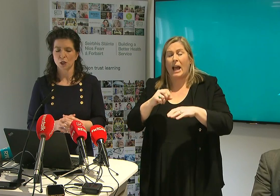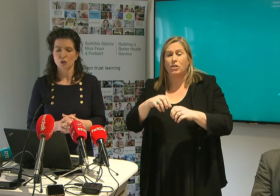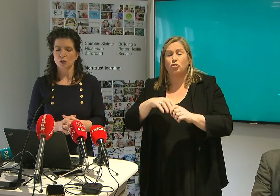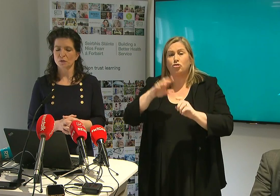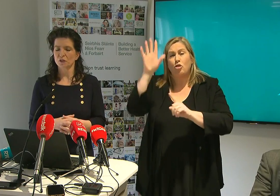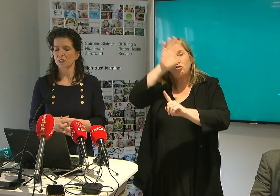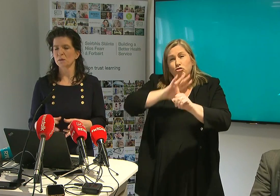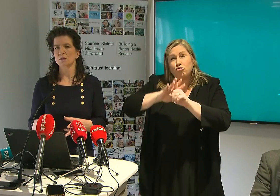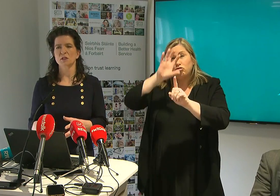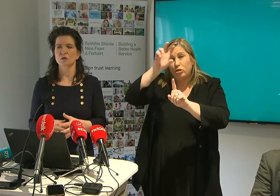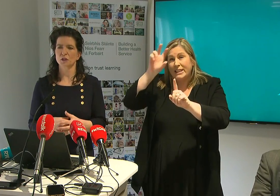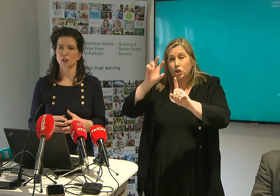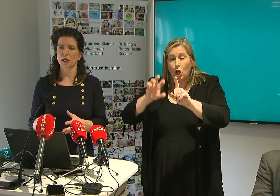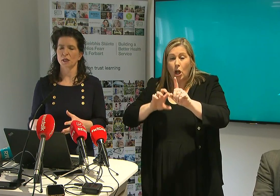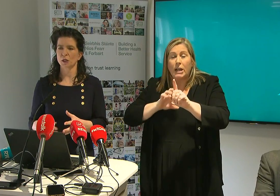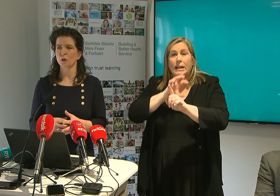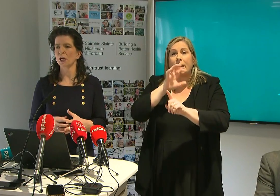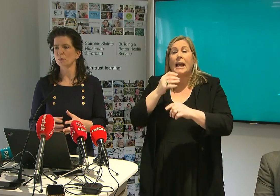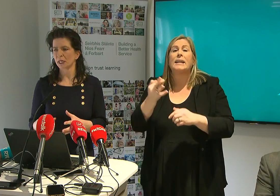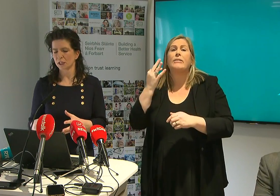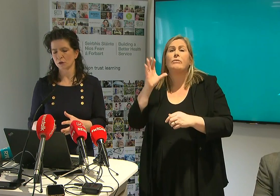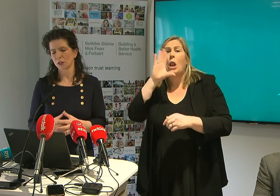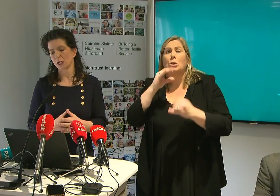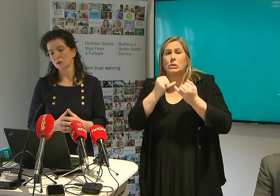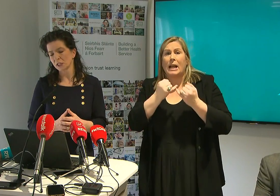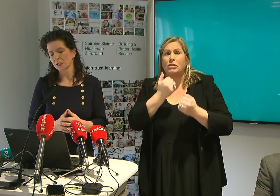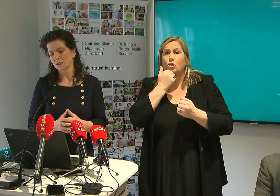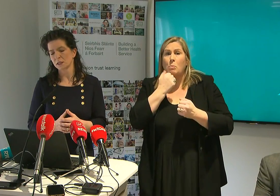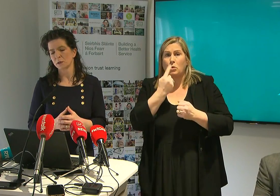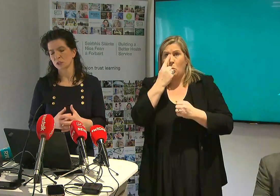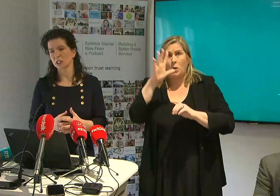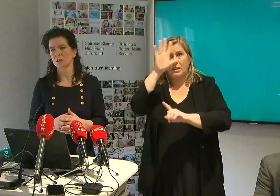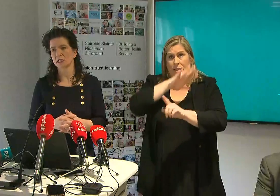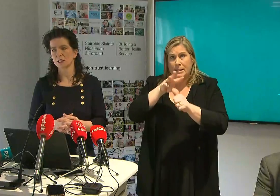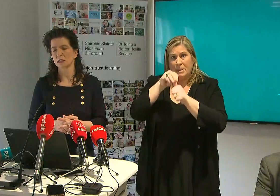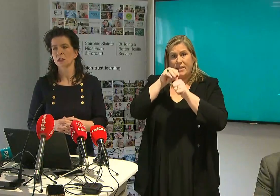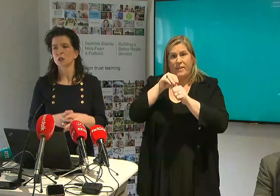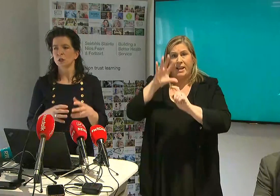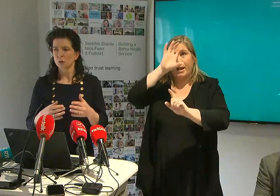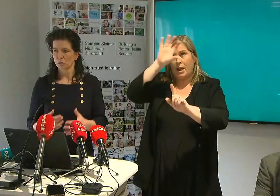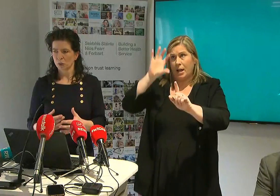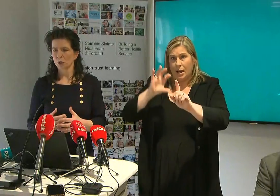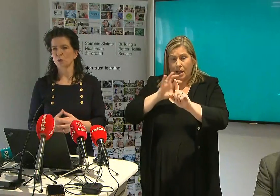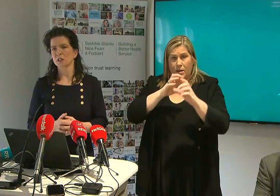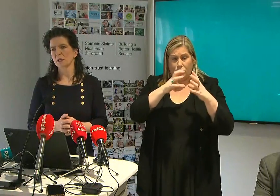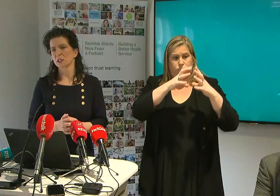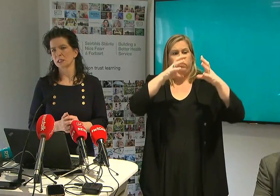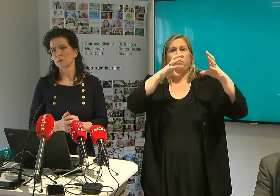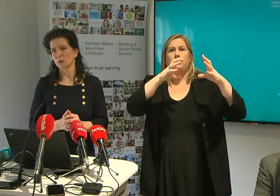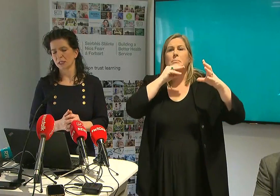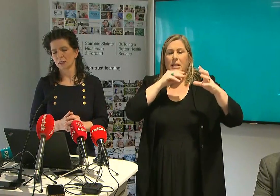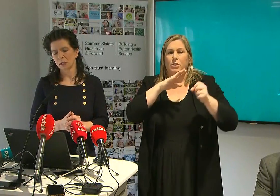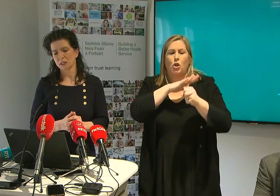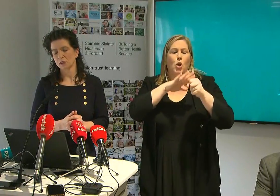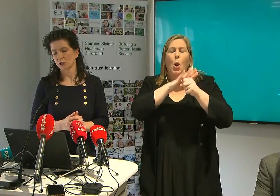regionally. So if there seems to be sort of an outbreak or a lot of cases in a particular setting, the local